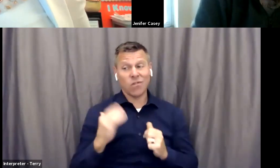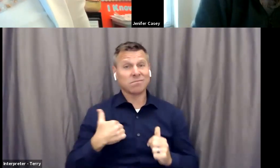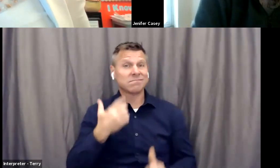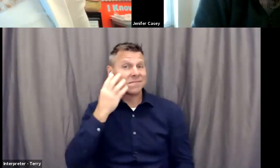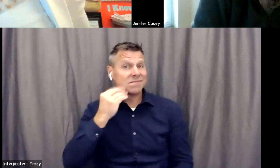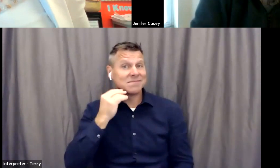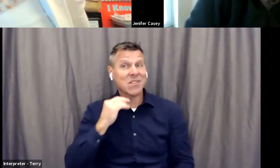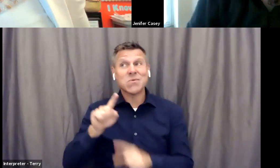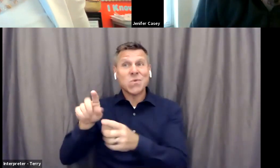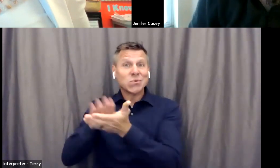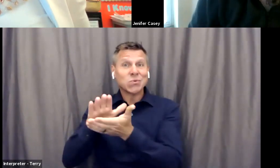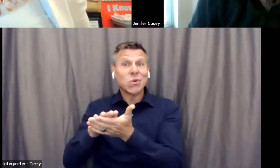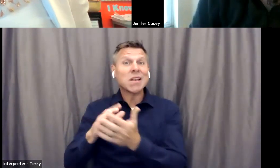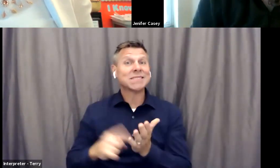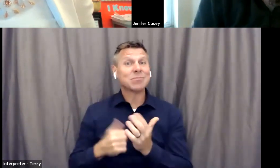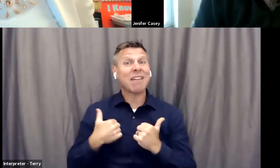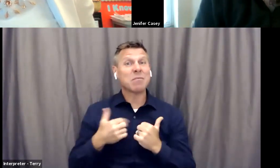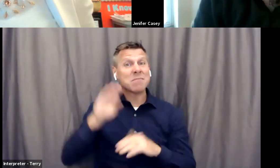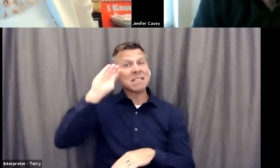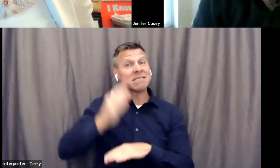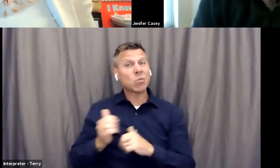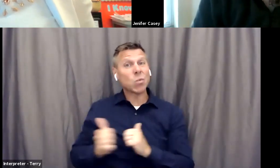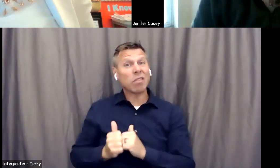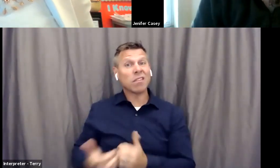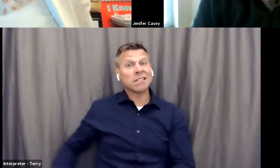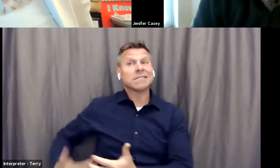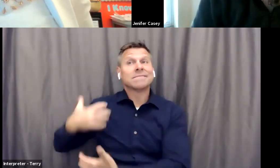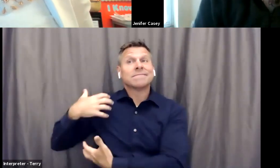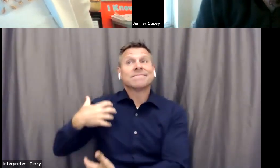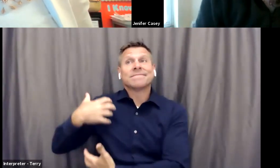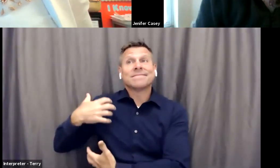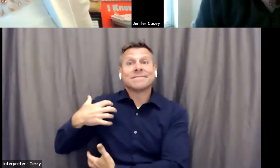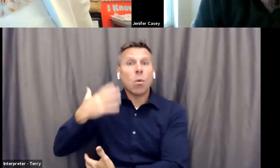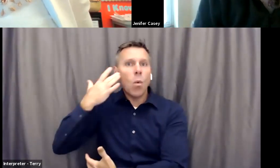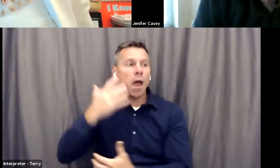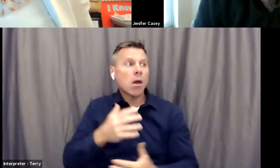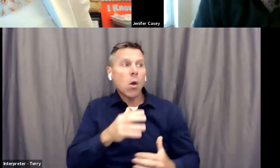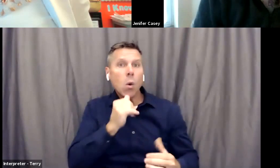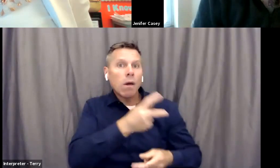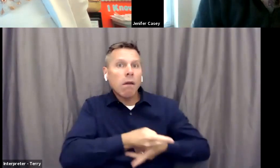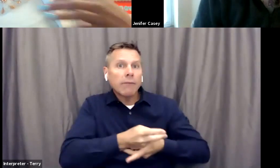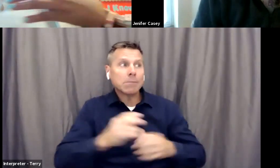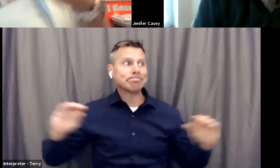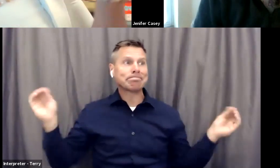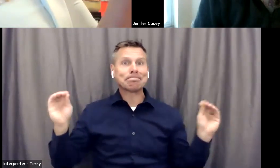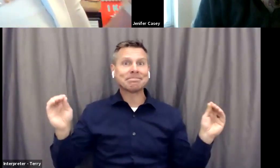me because I didn't have a babysitter. And I needed my instructor to understand, in